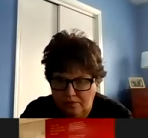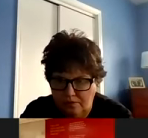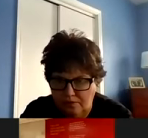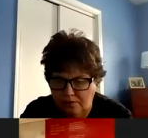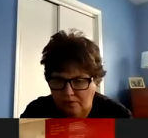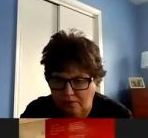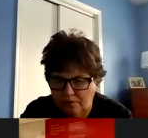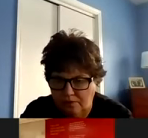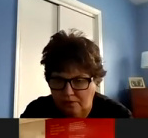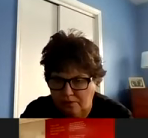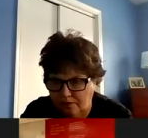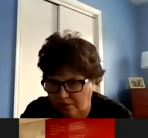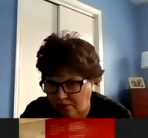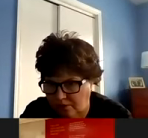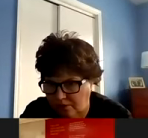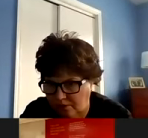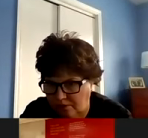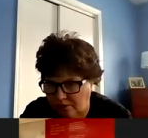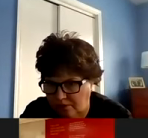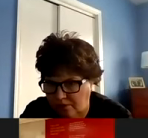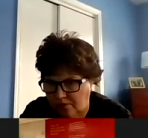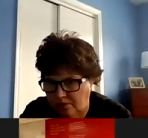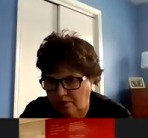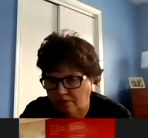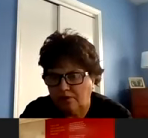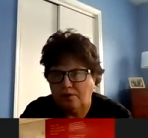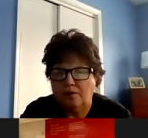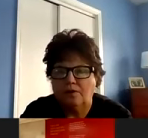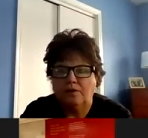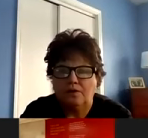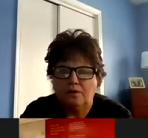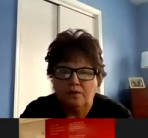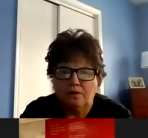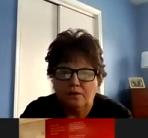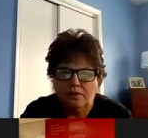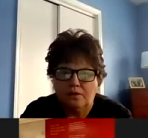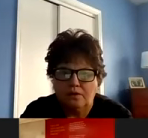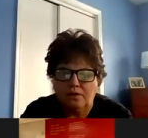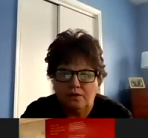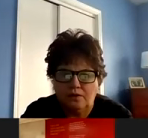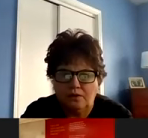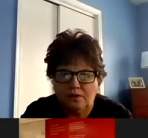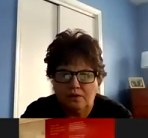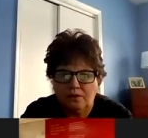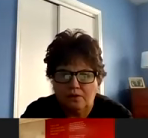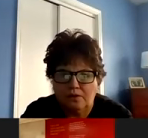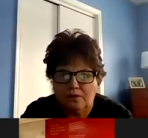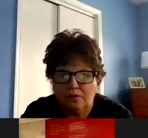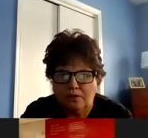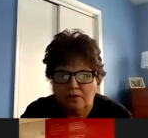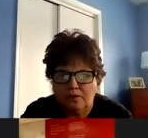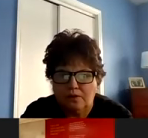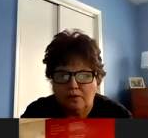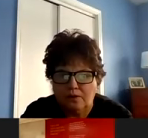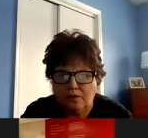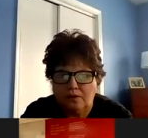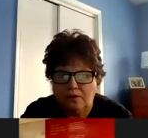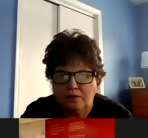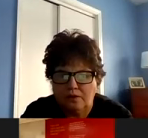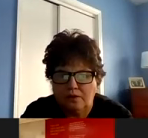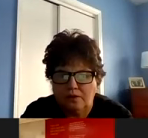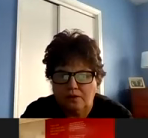dream for Ferris State University is a campus of diversity and